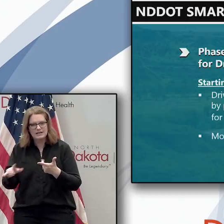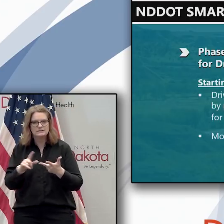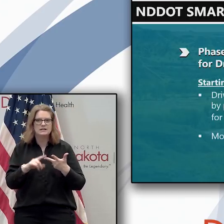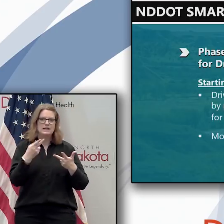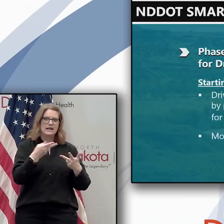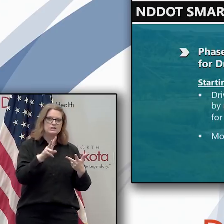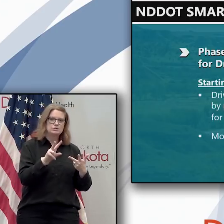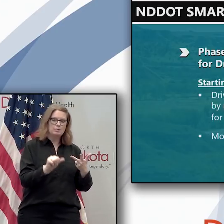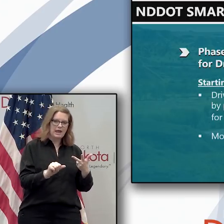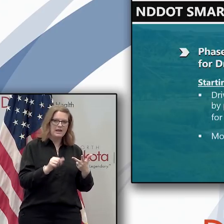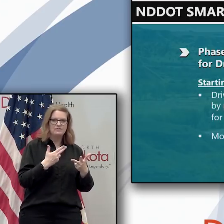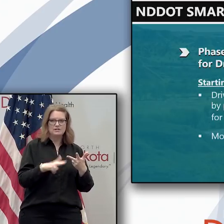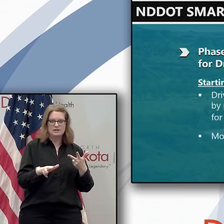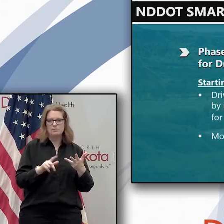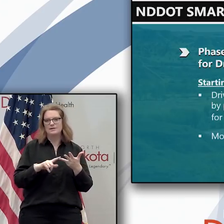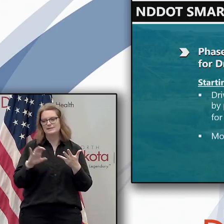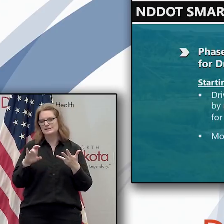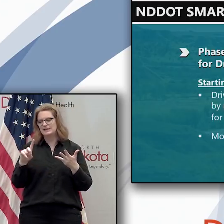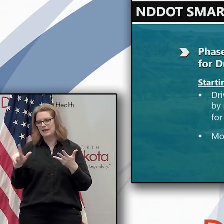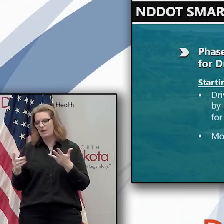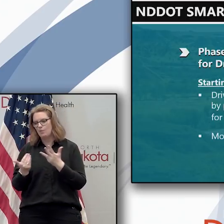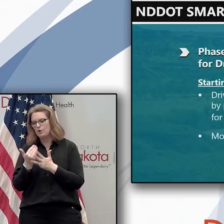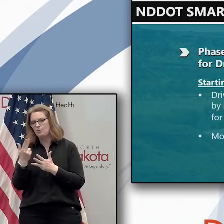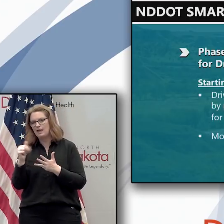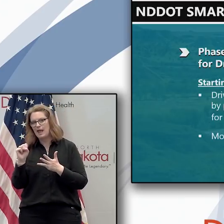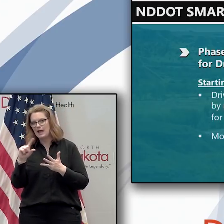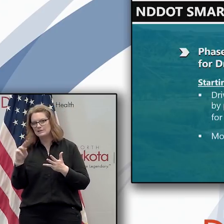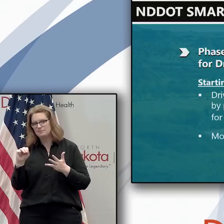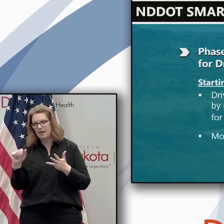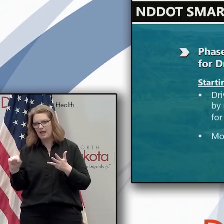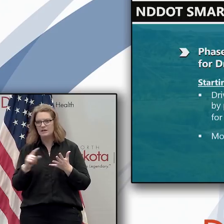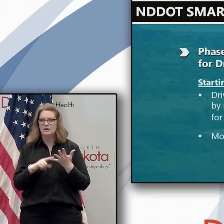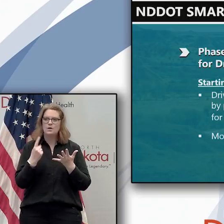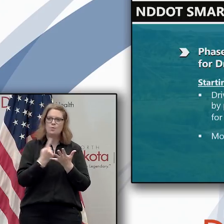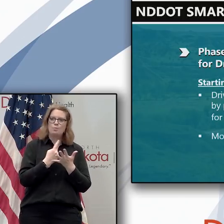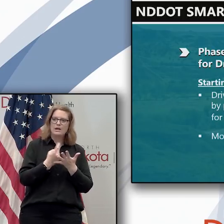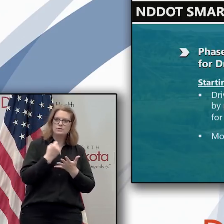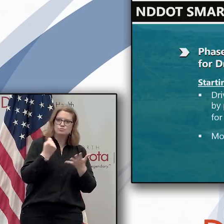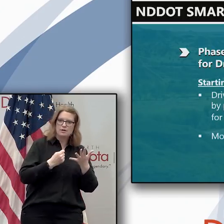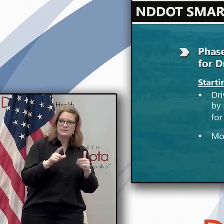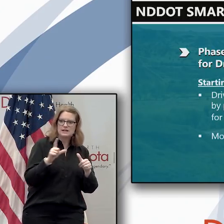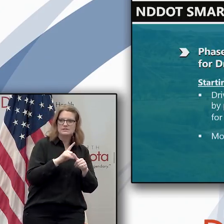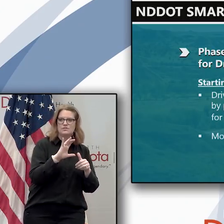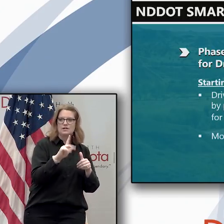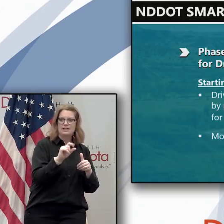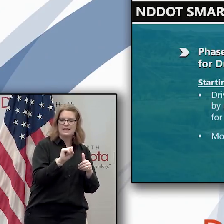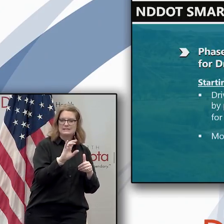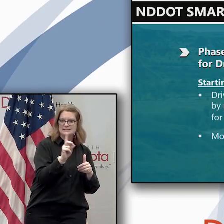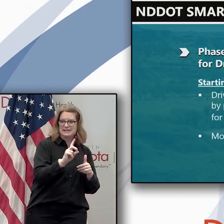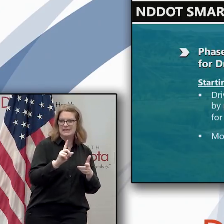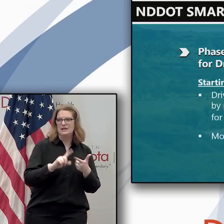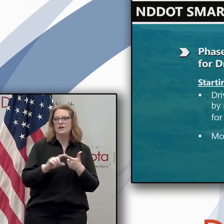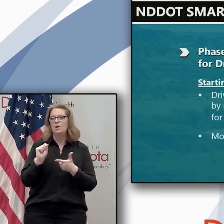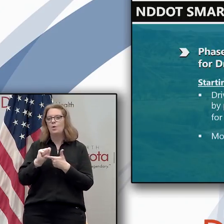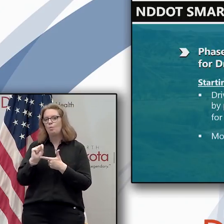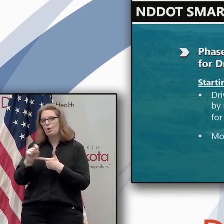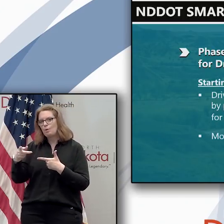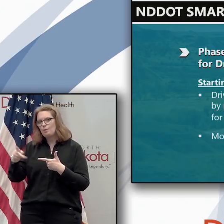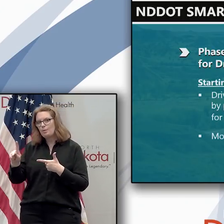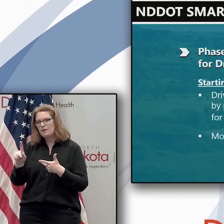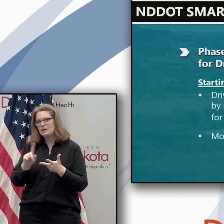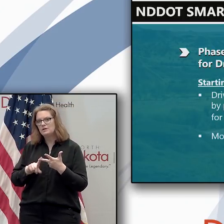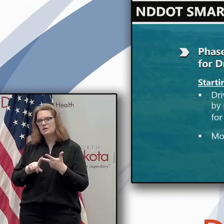for temporary ag workers, CDL renewal with hazmat, regular driver's license for Class D, work permits.